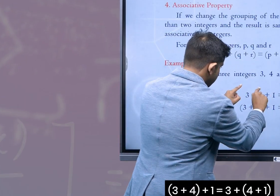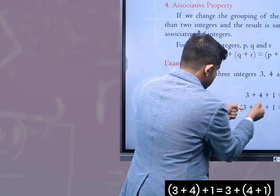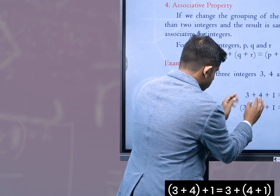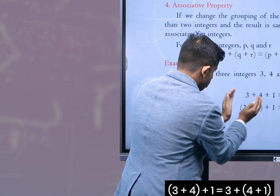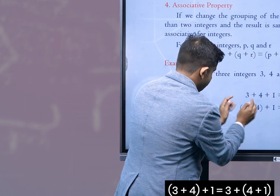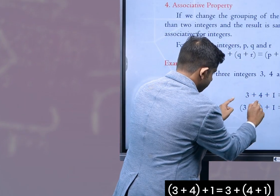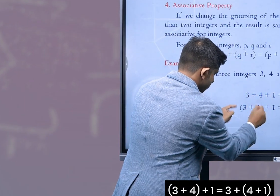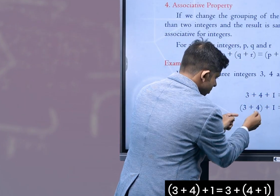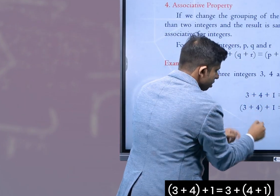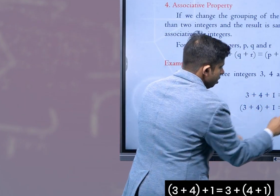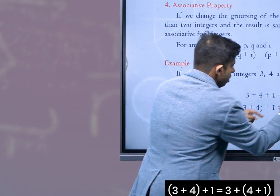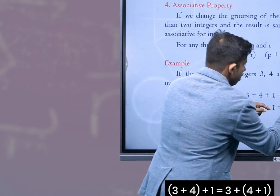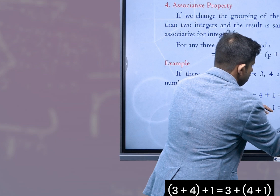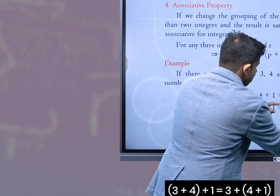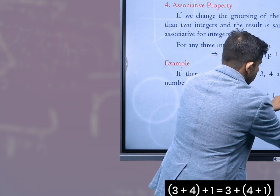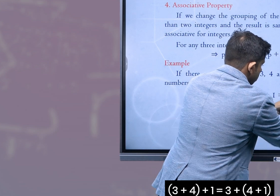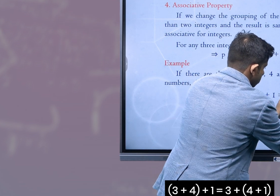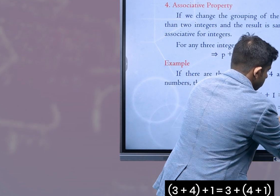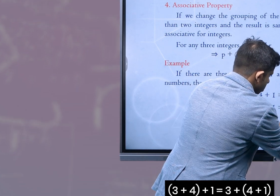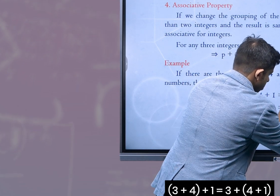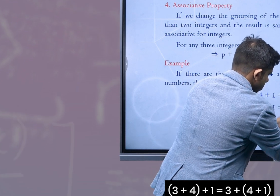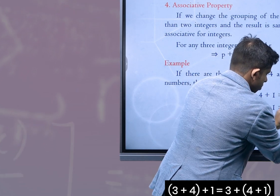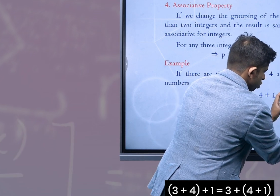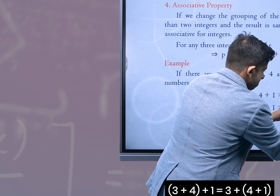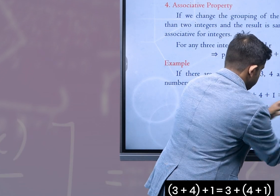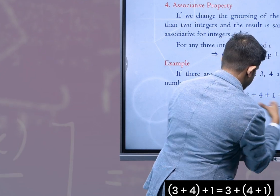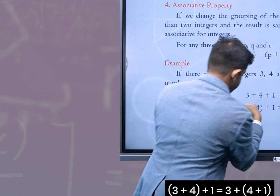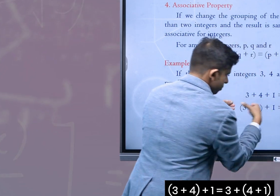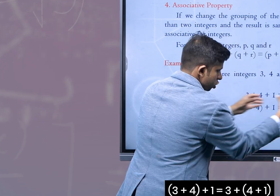3 plus 4 of plus 1 is equal to 3 plus of 4 plus 1.